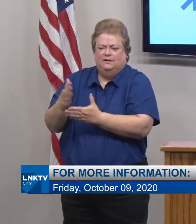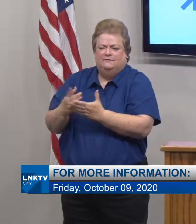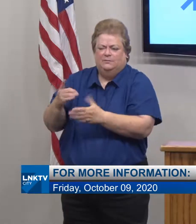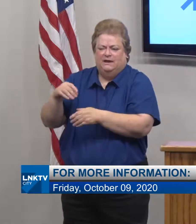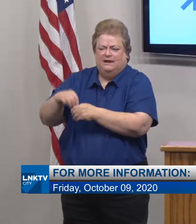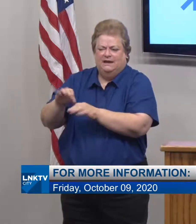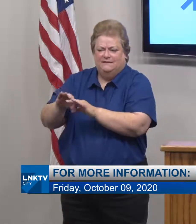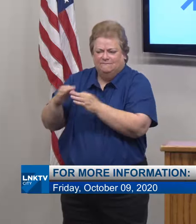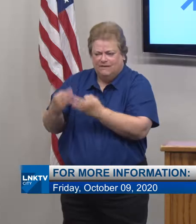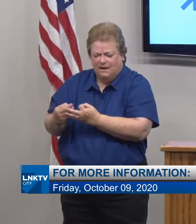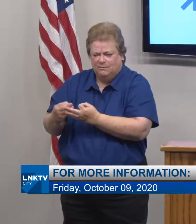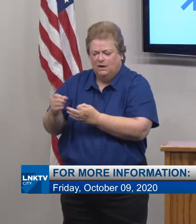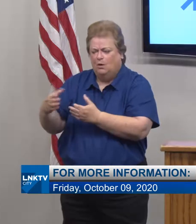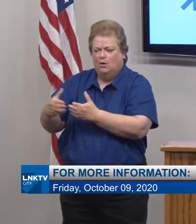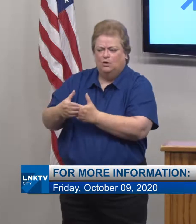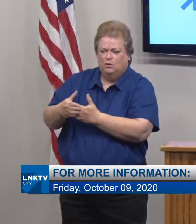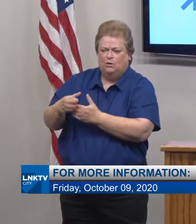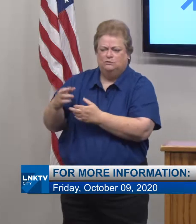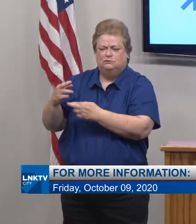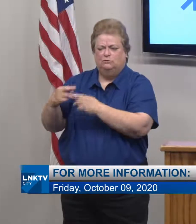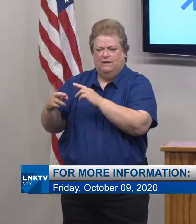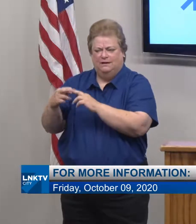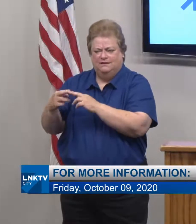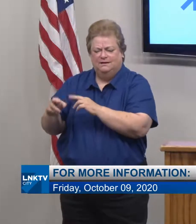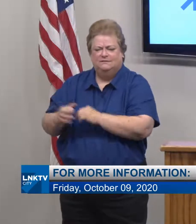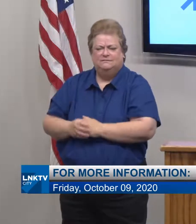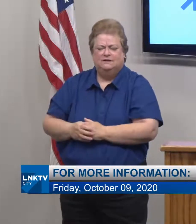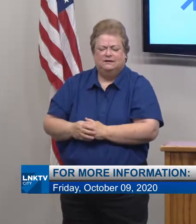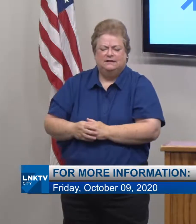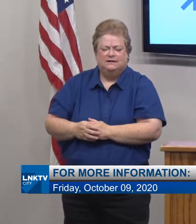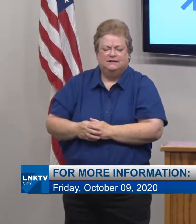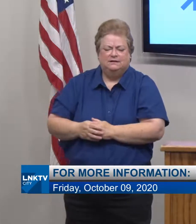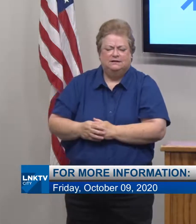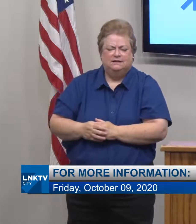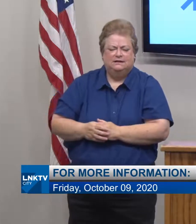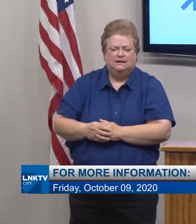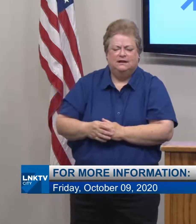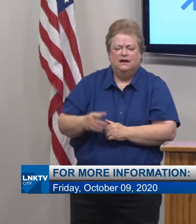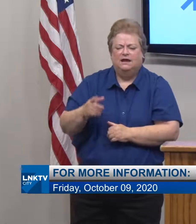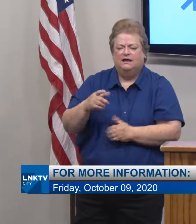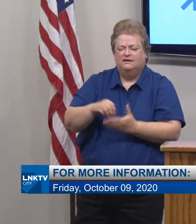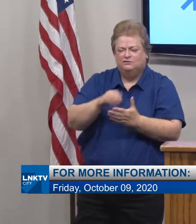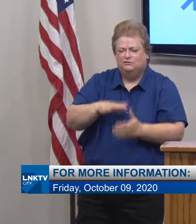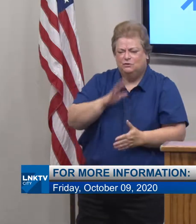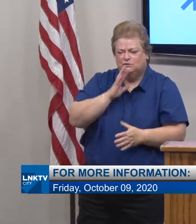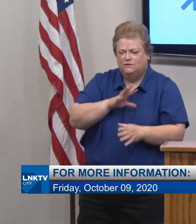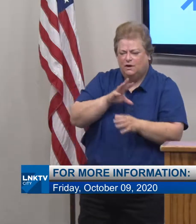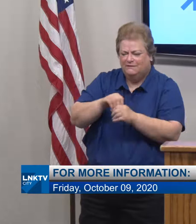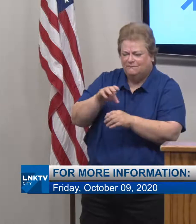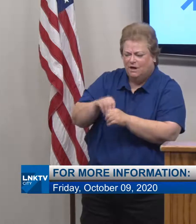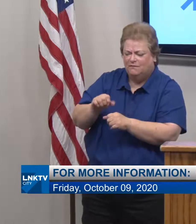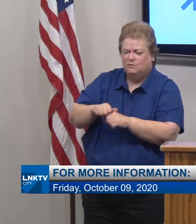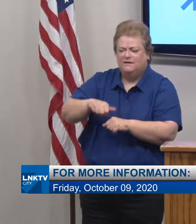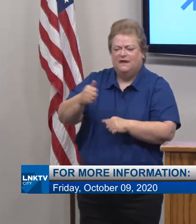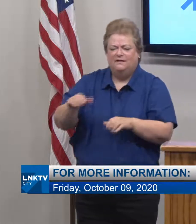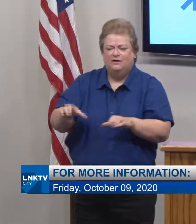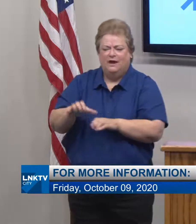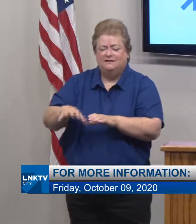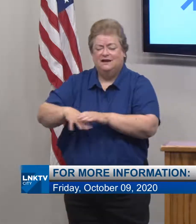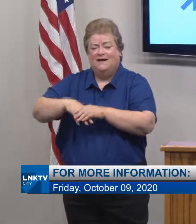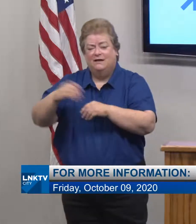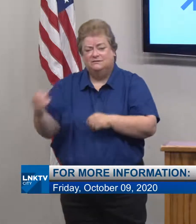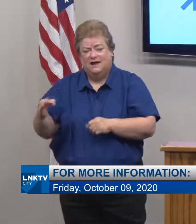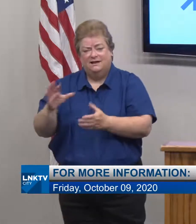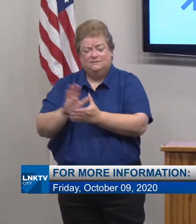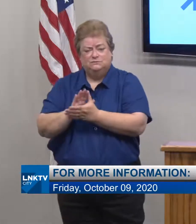or a close relative. And generally, these students are doing other activities with their family outside of the school